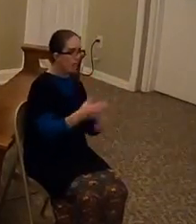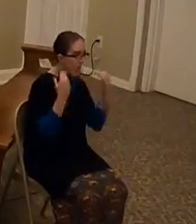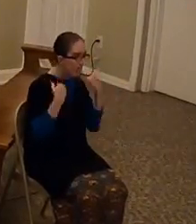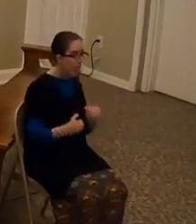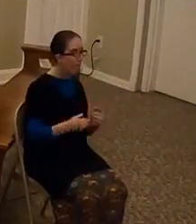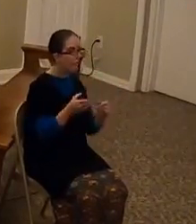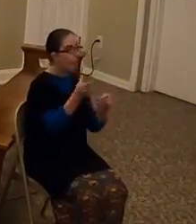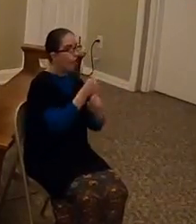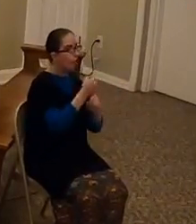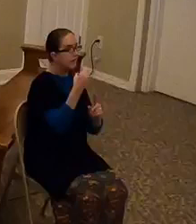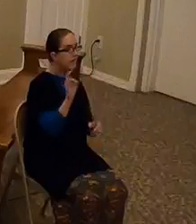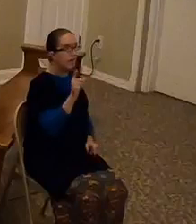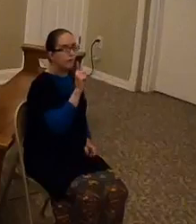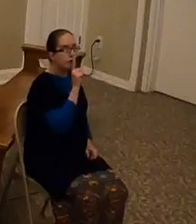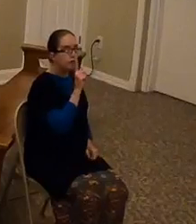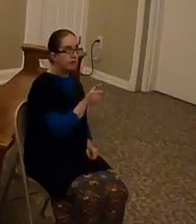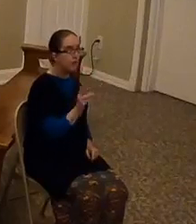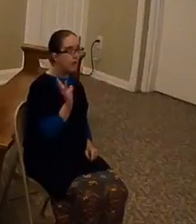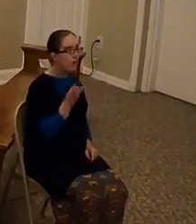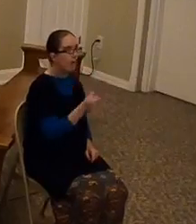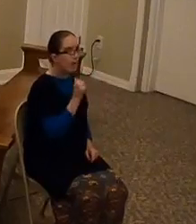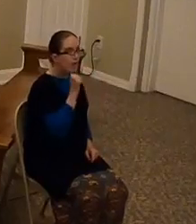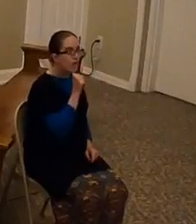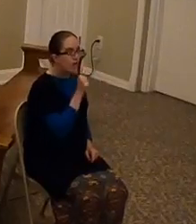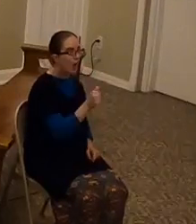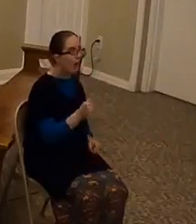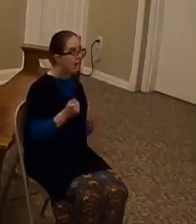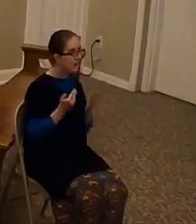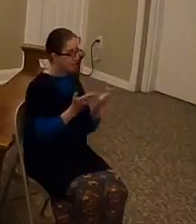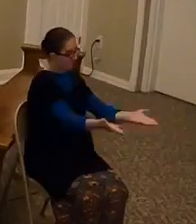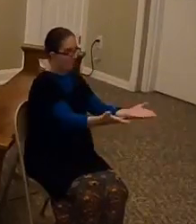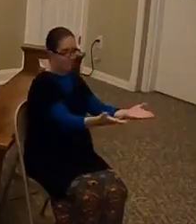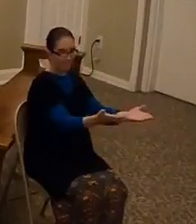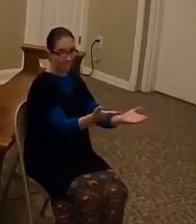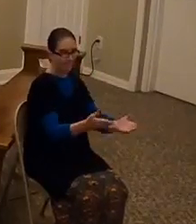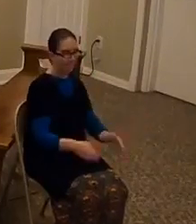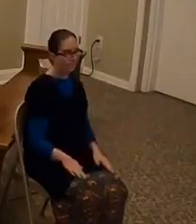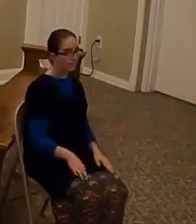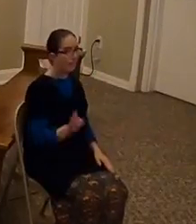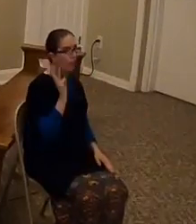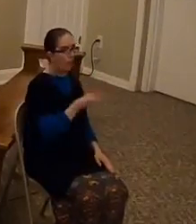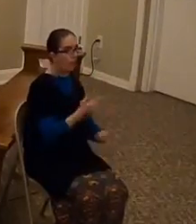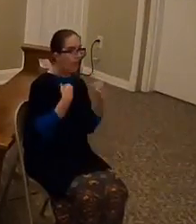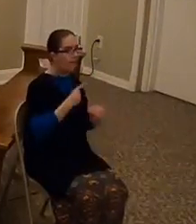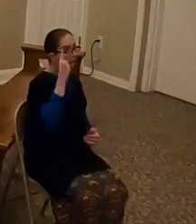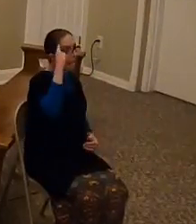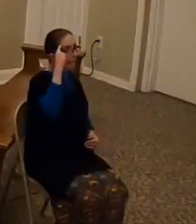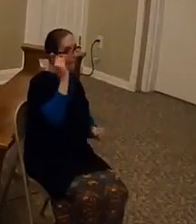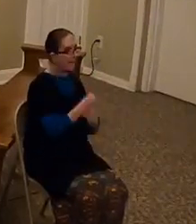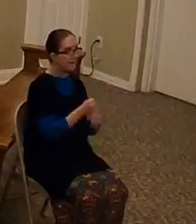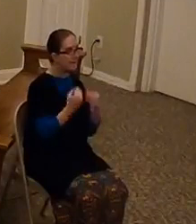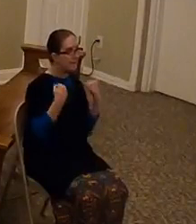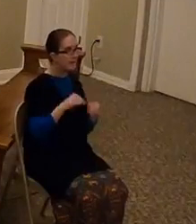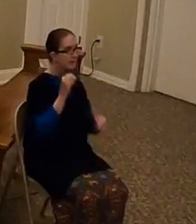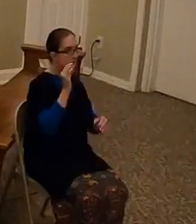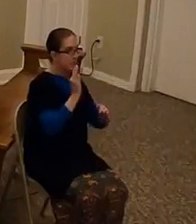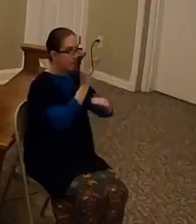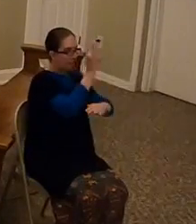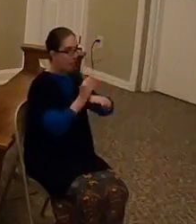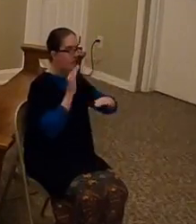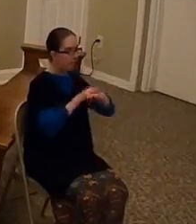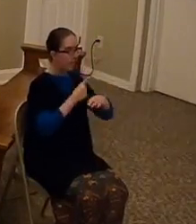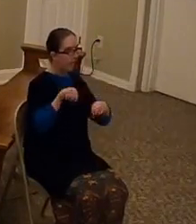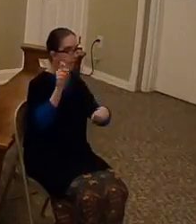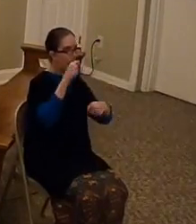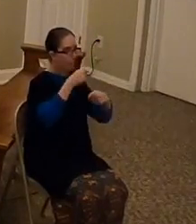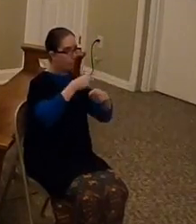to hold the truth. And we're not about to sell out. Amen. We got our mind made up. We got our foot on the rock.